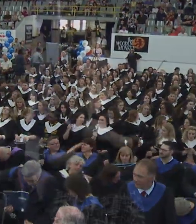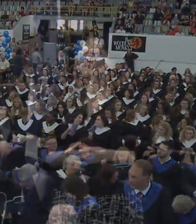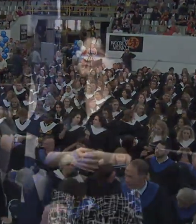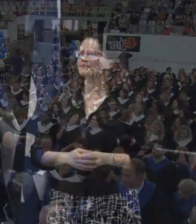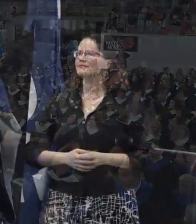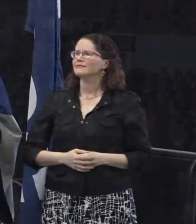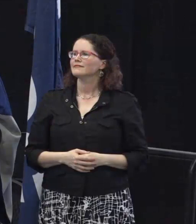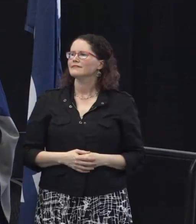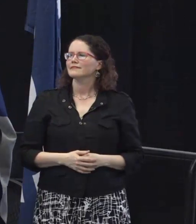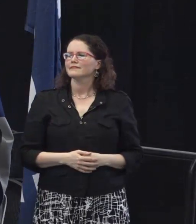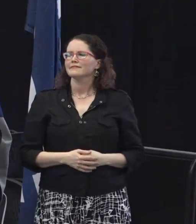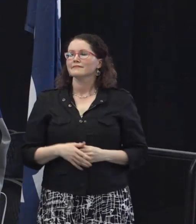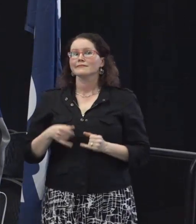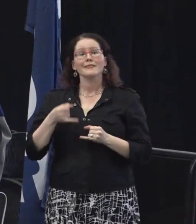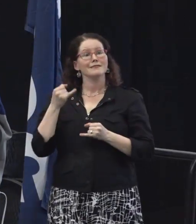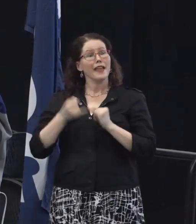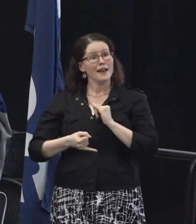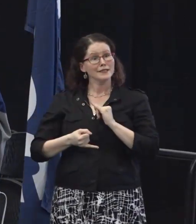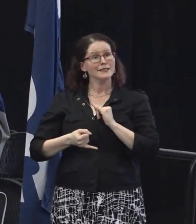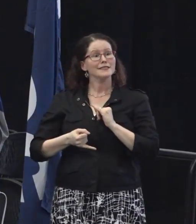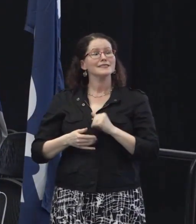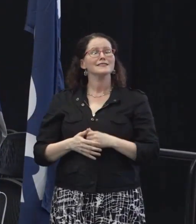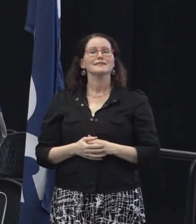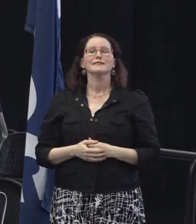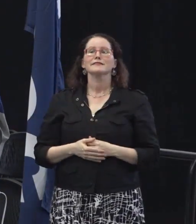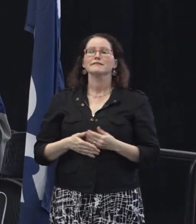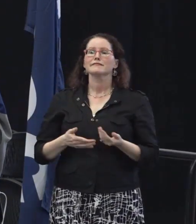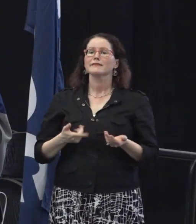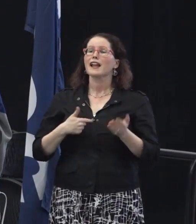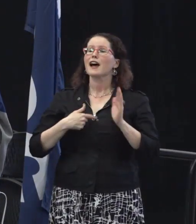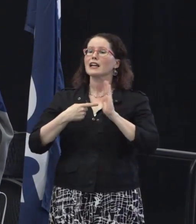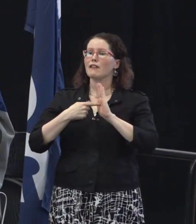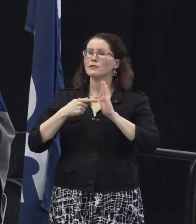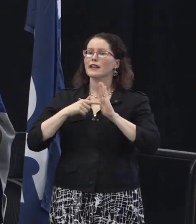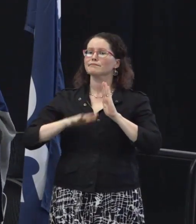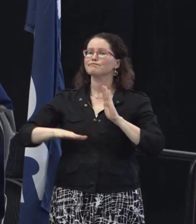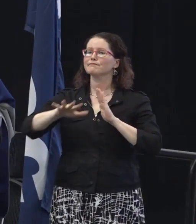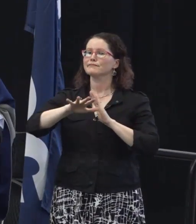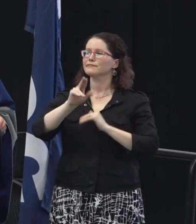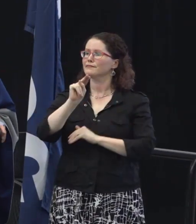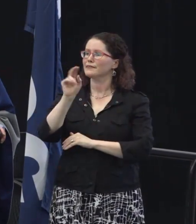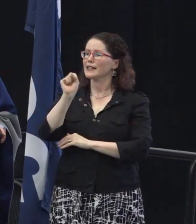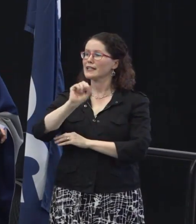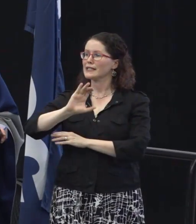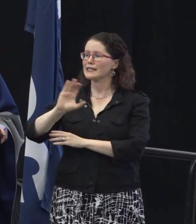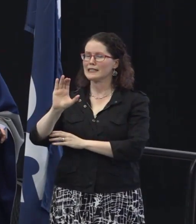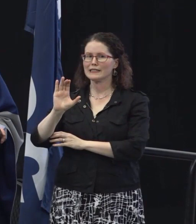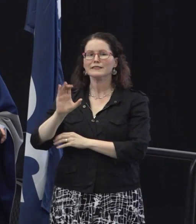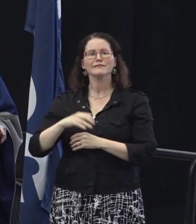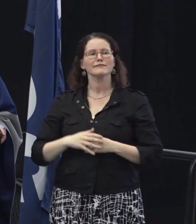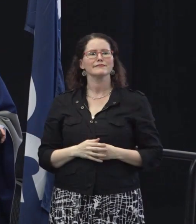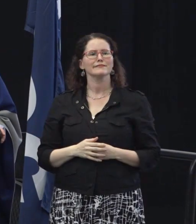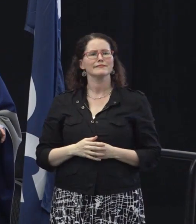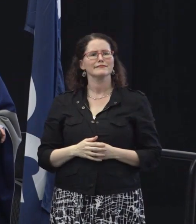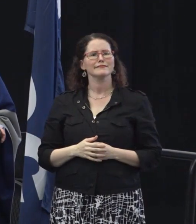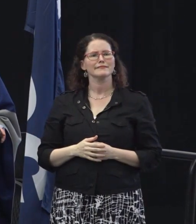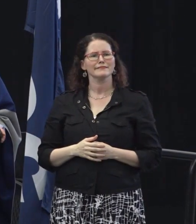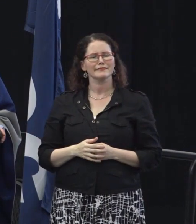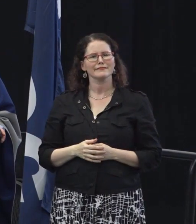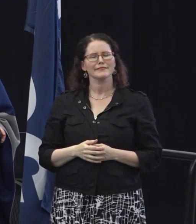So in conclusion, and on behalf of the entire college, it does give me great pleasure to again